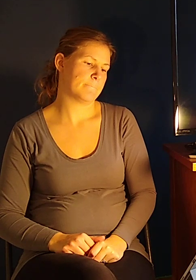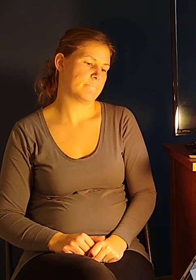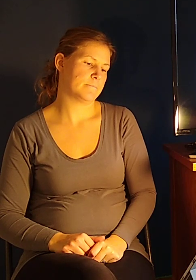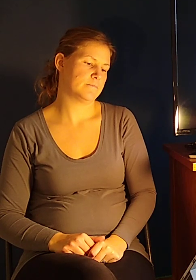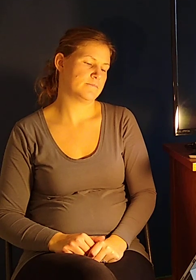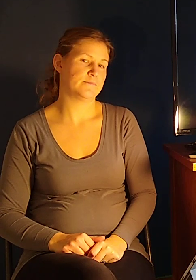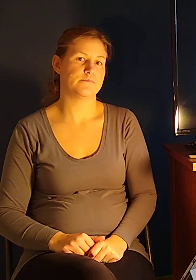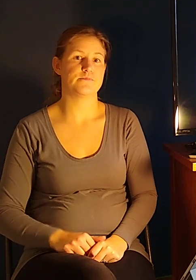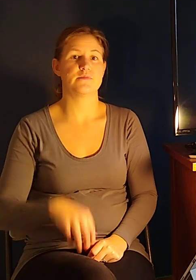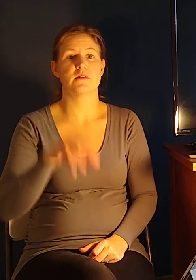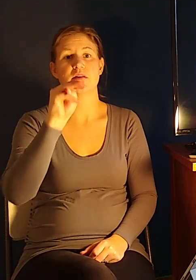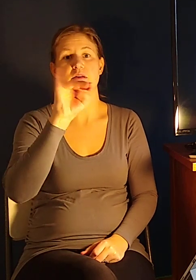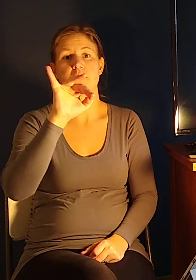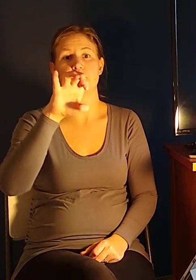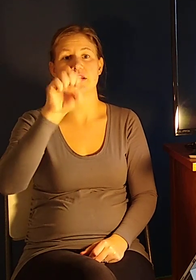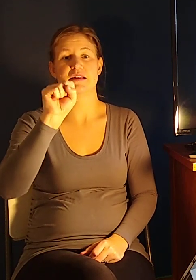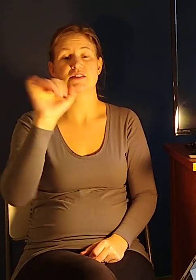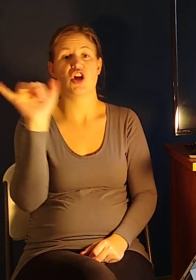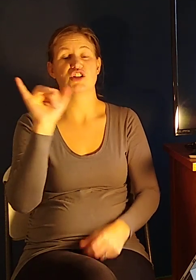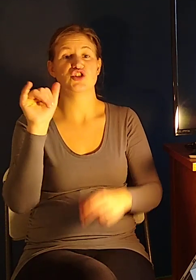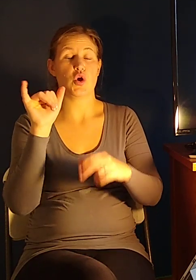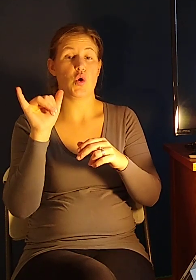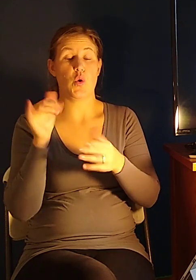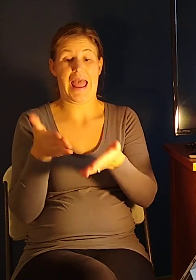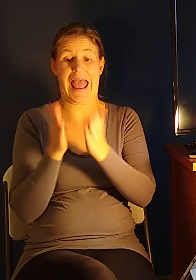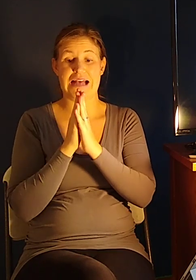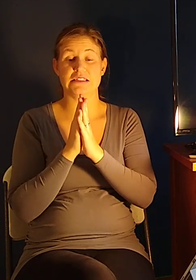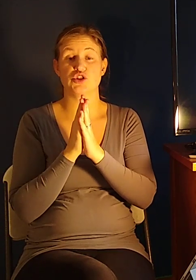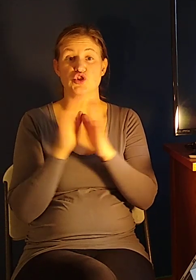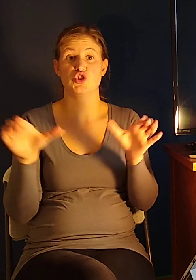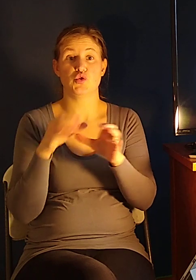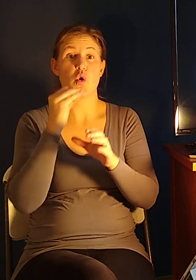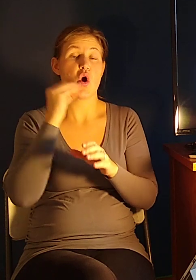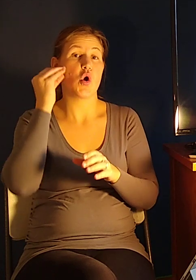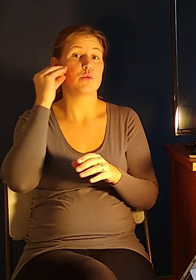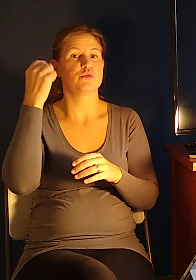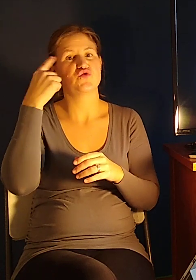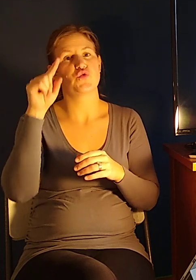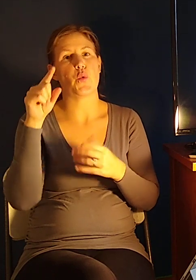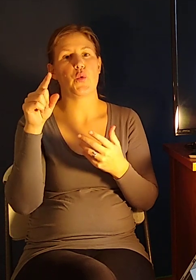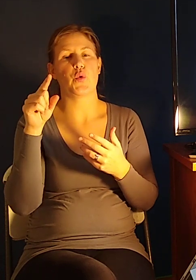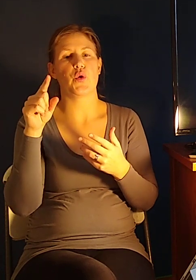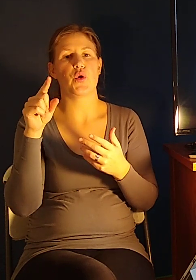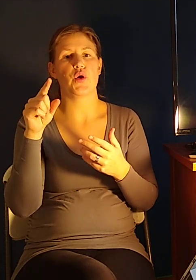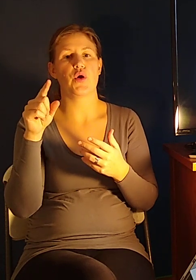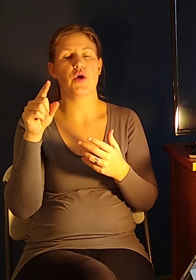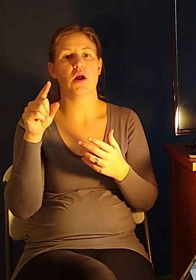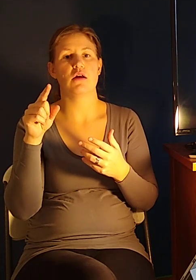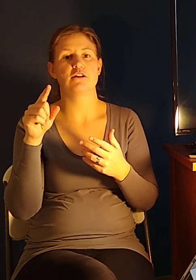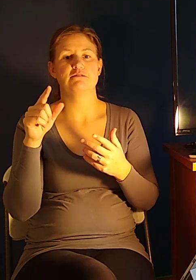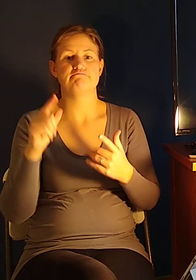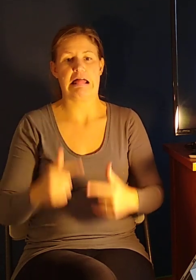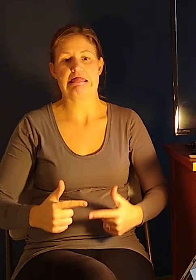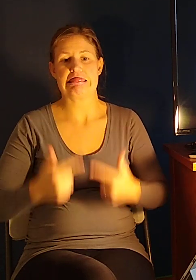Mies also was commissioned to do homes for residential purpose, and this is